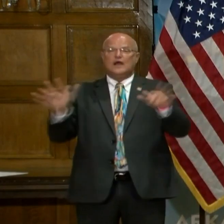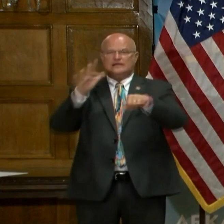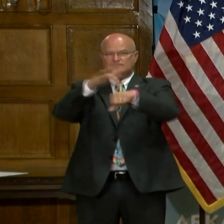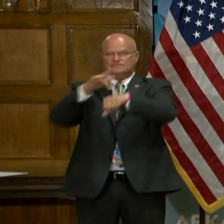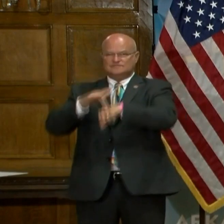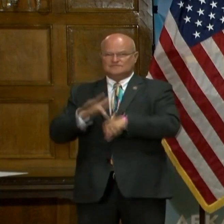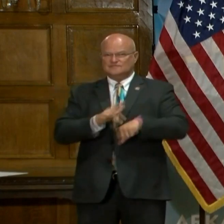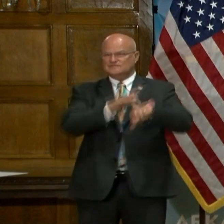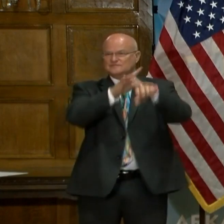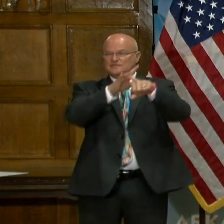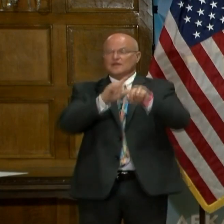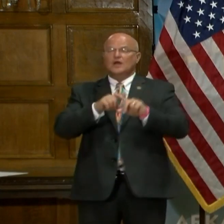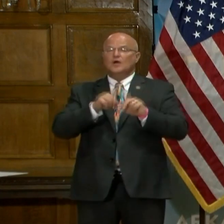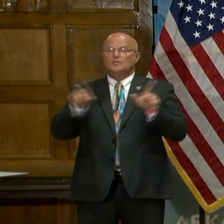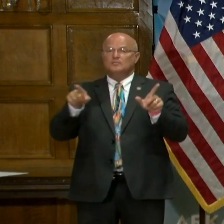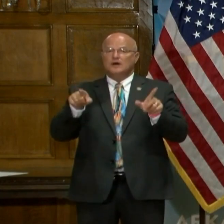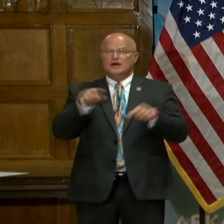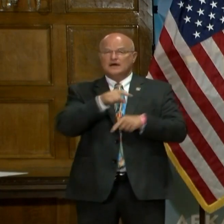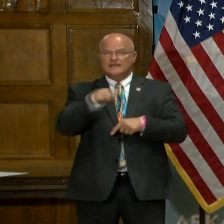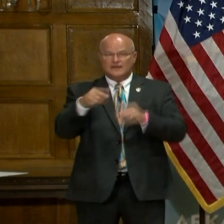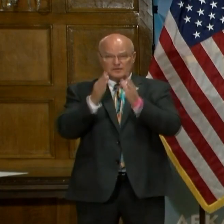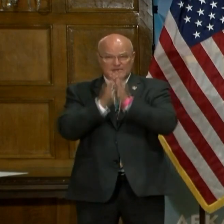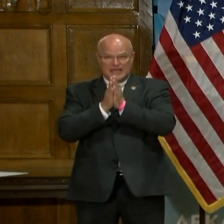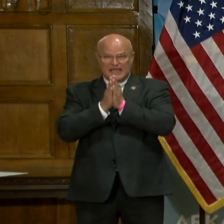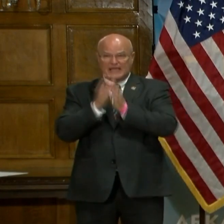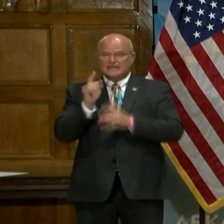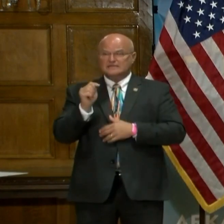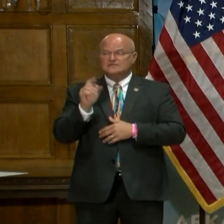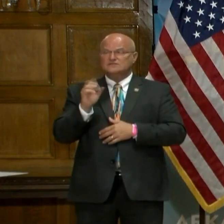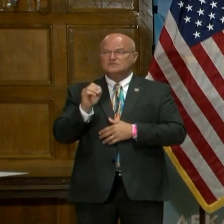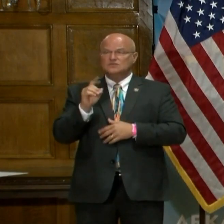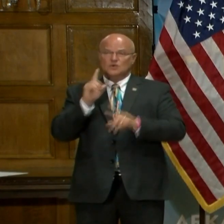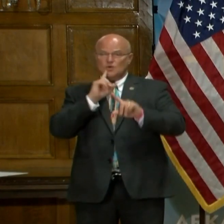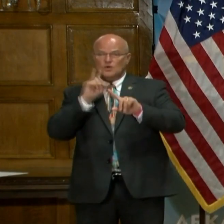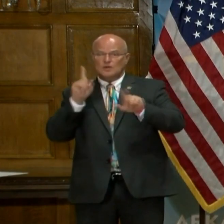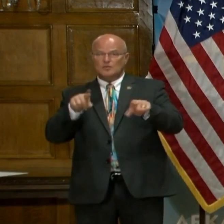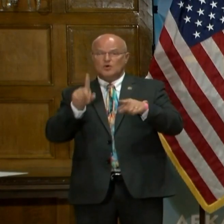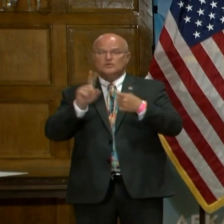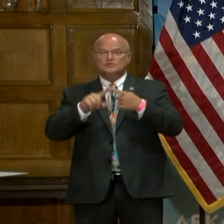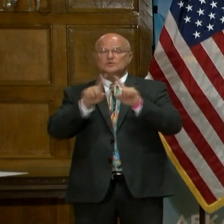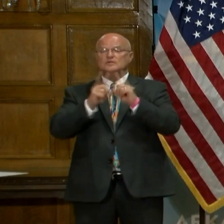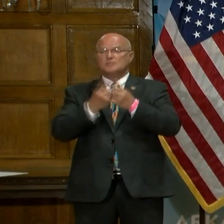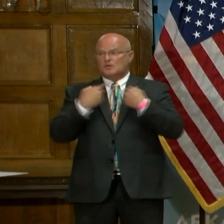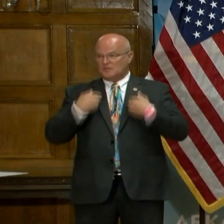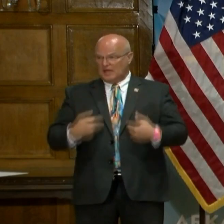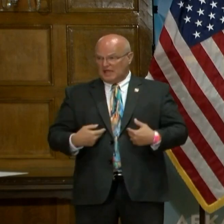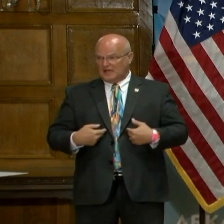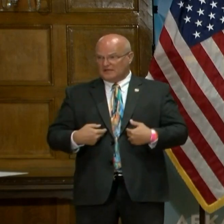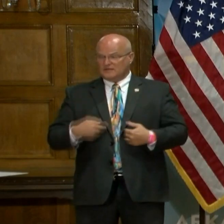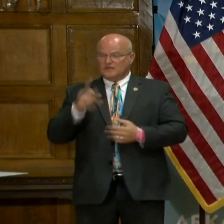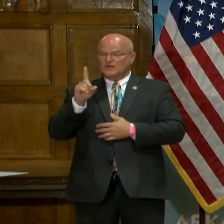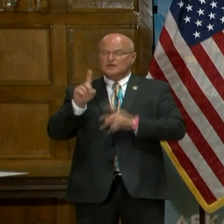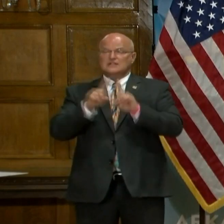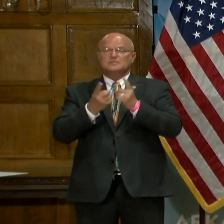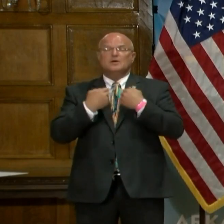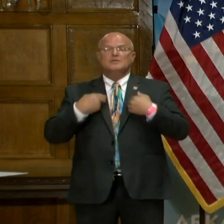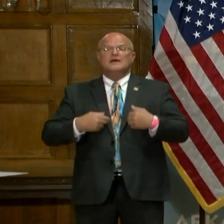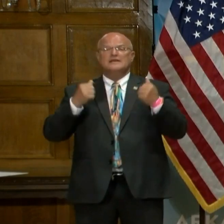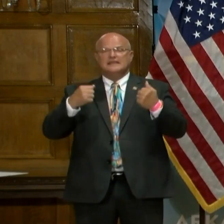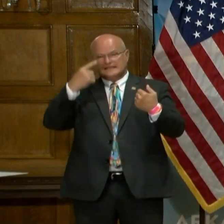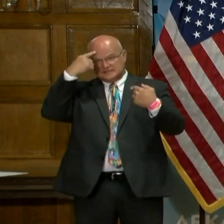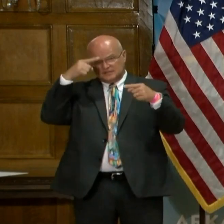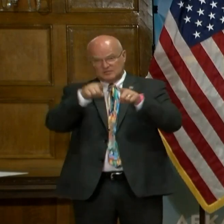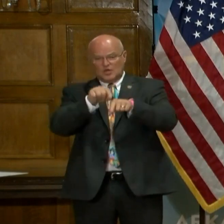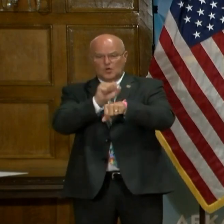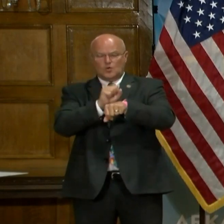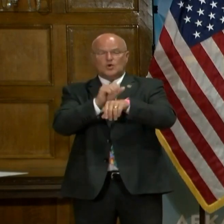there, but they would be asked to report to the Department of Health, so the Department of Health can do the